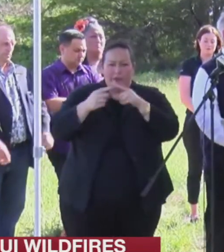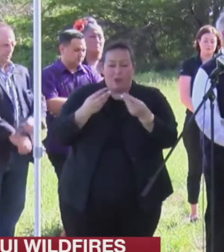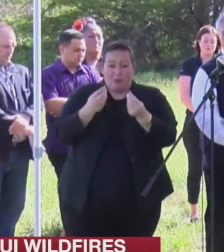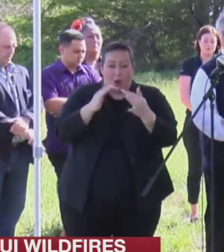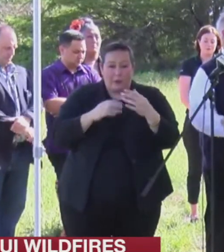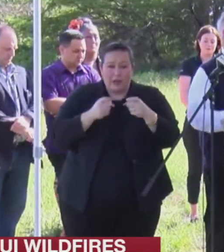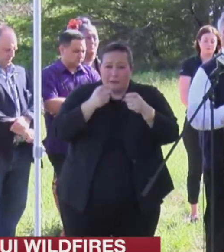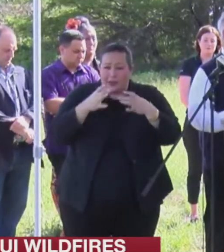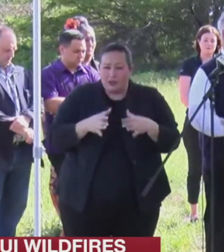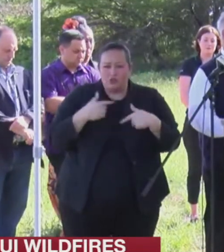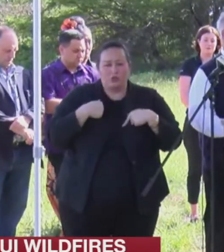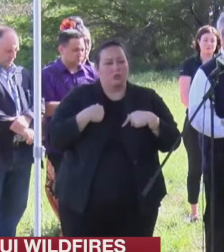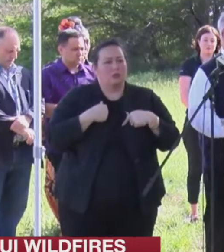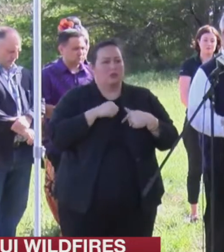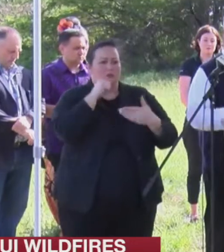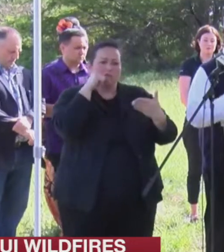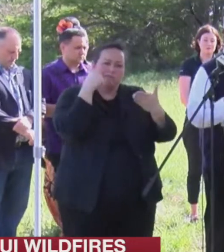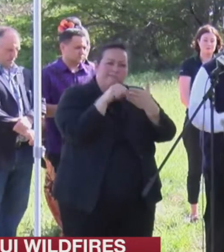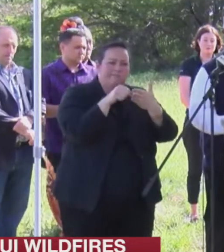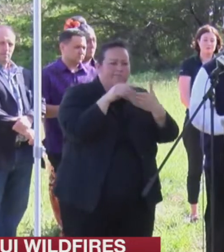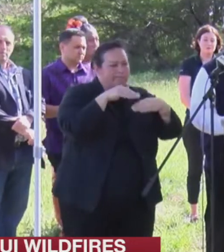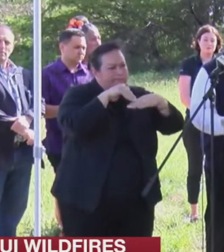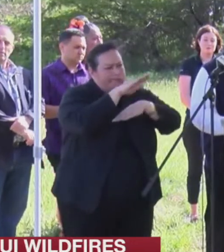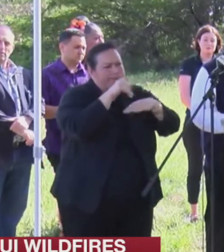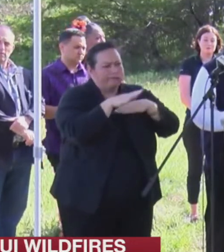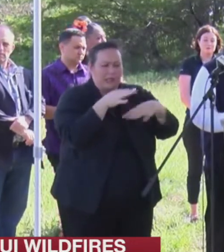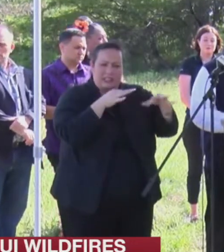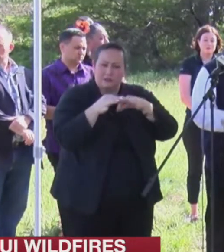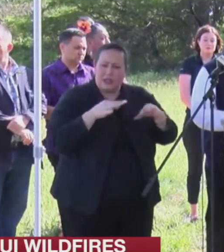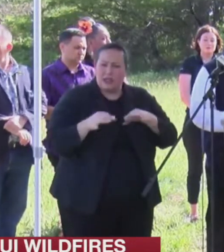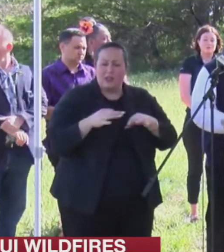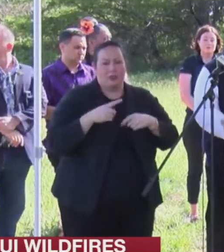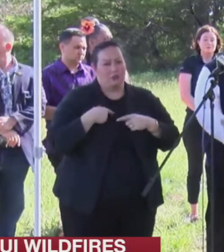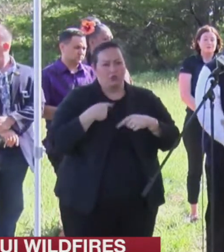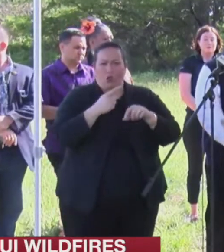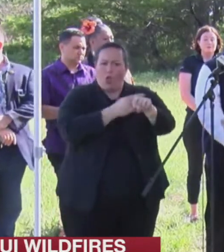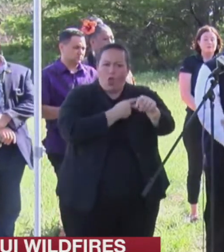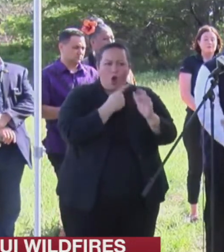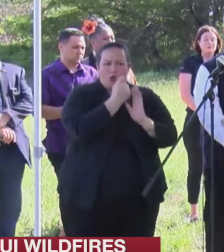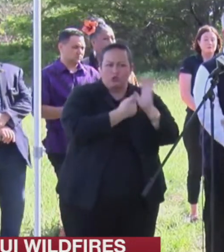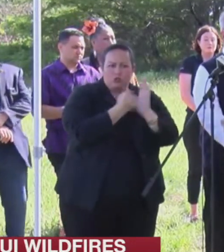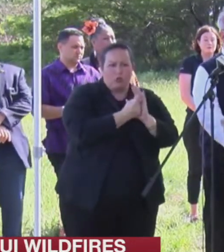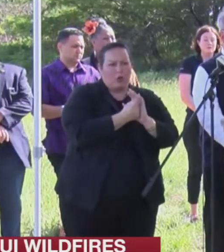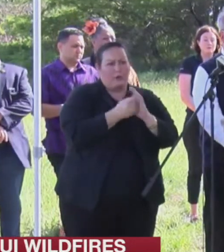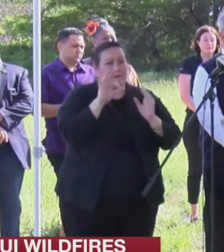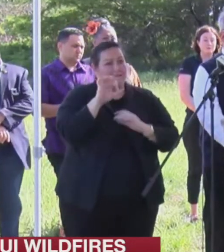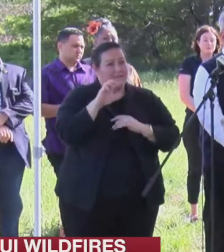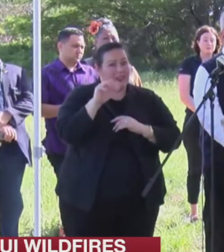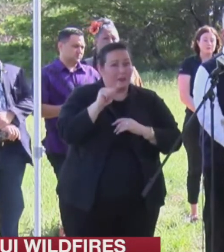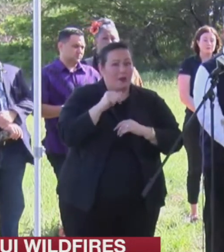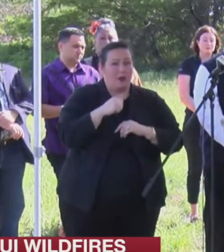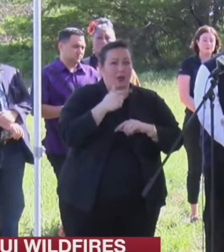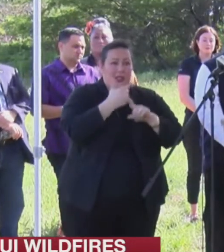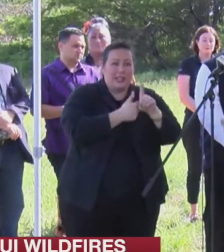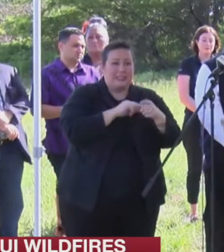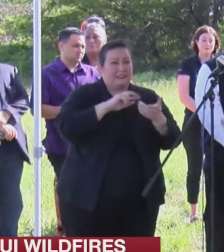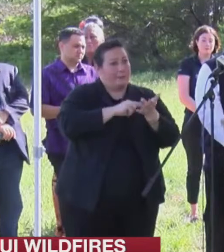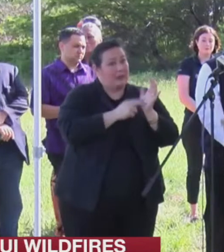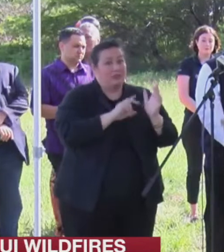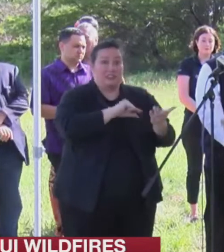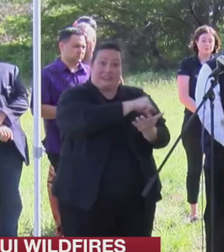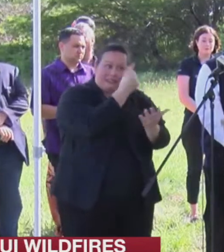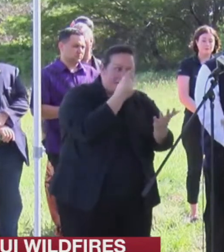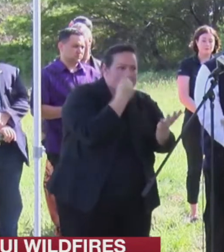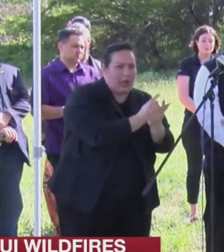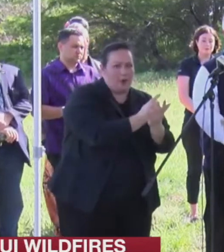to those folks explaining the opportunities, explaining the long-term stability of a FEMA lease, and so forth. So